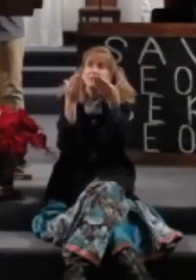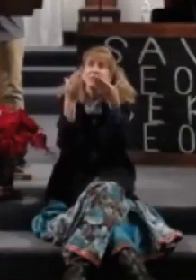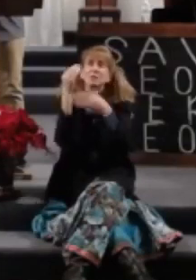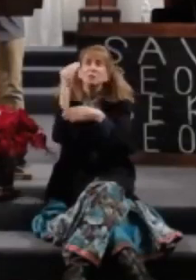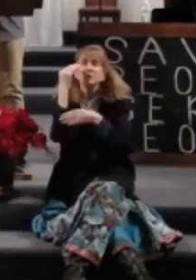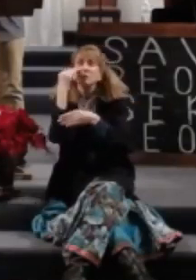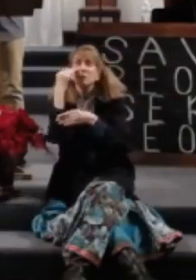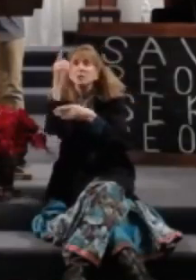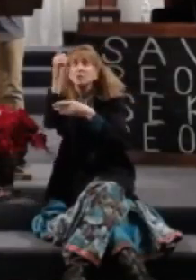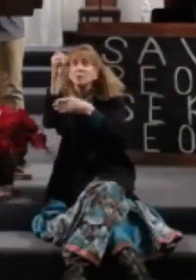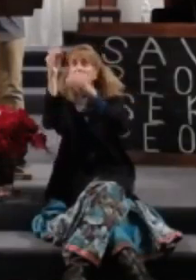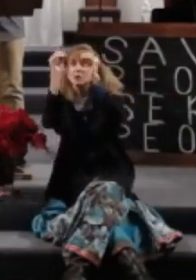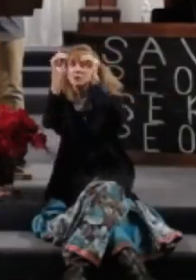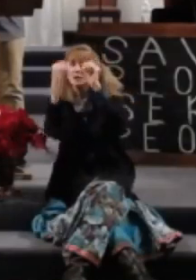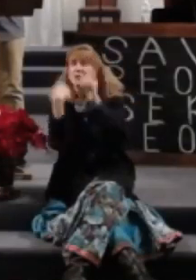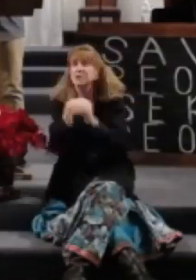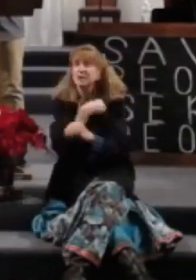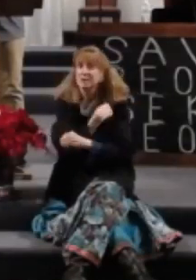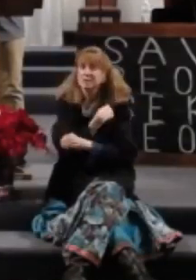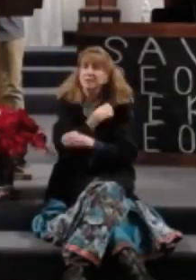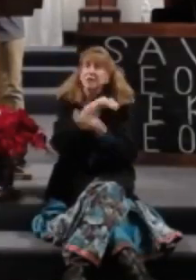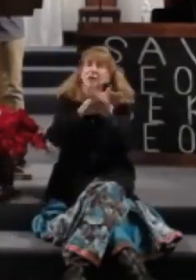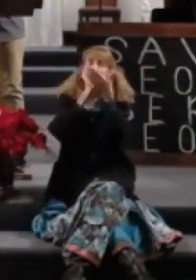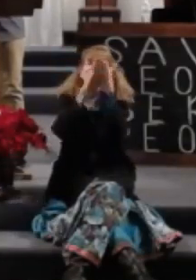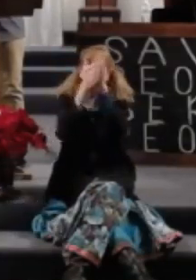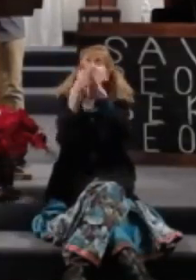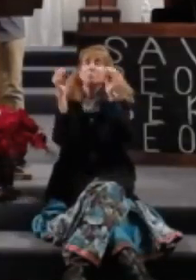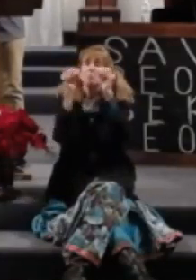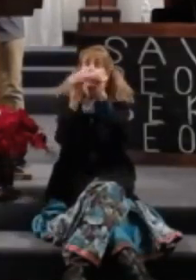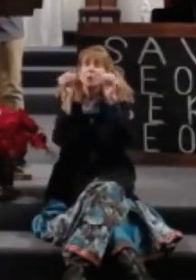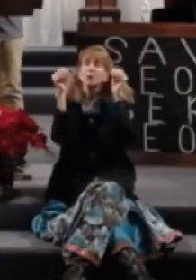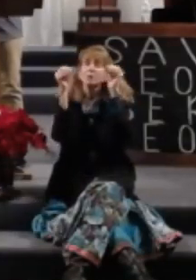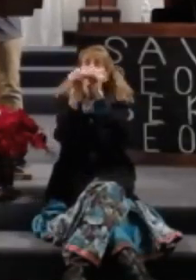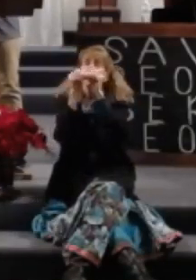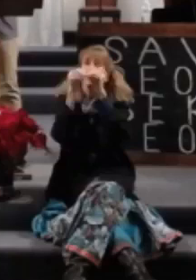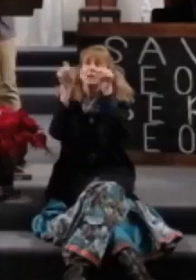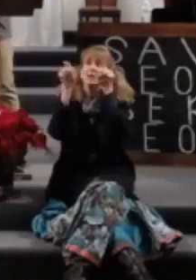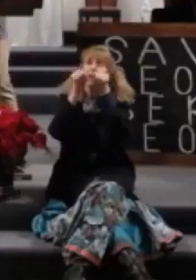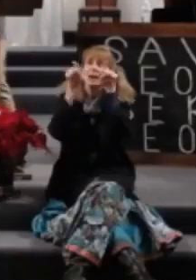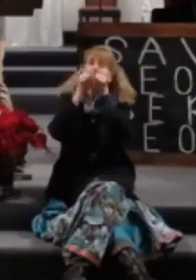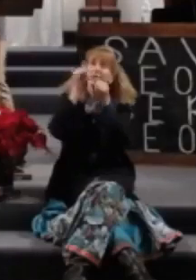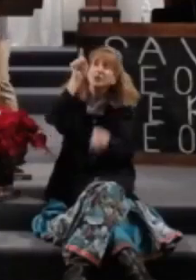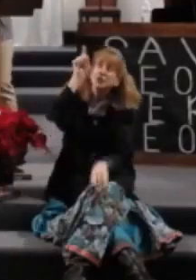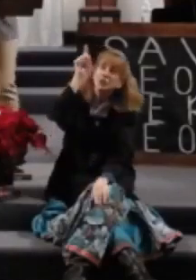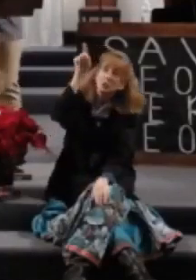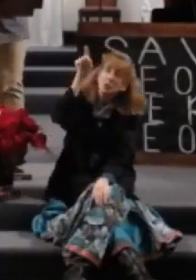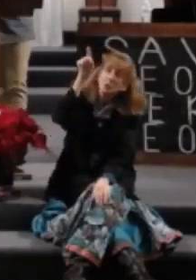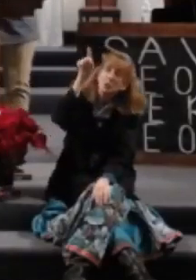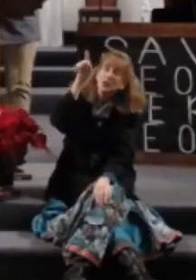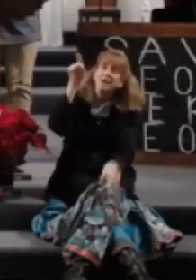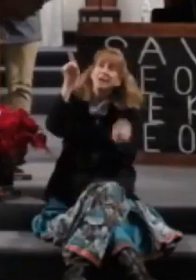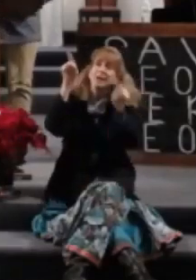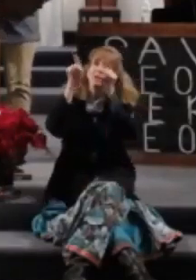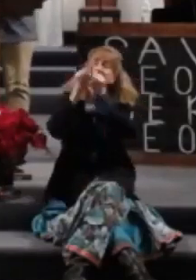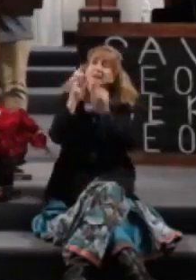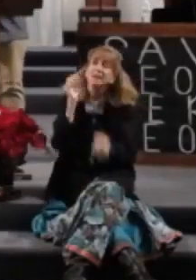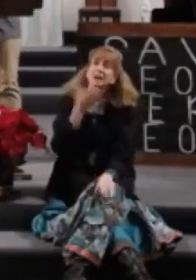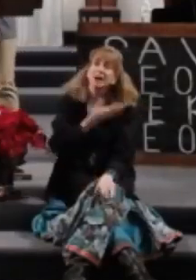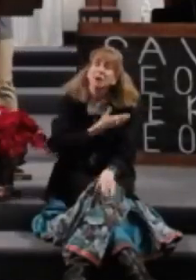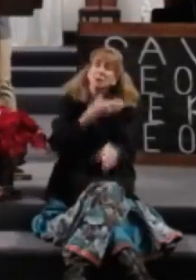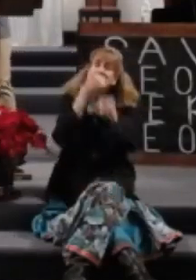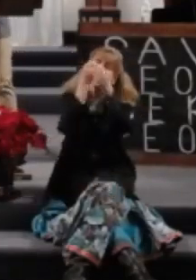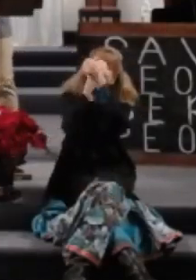that you are teaching us to be more like you, that you are teaching us to be more like our Savior. Now,